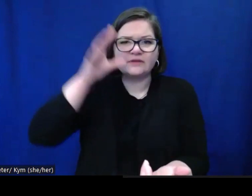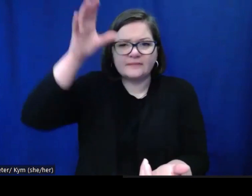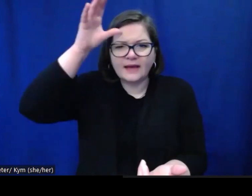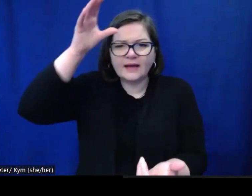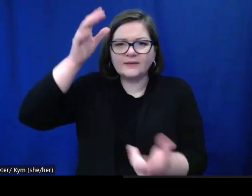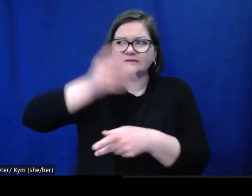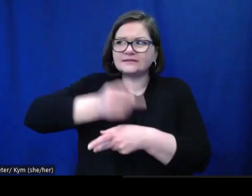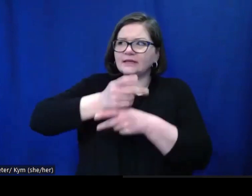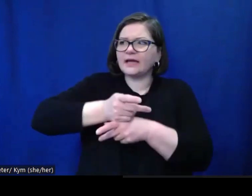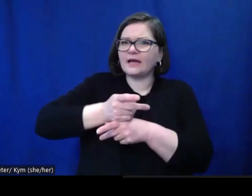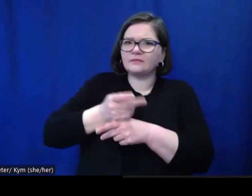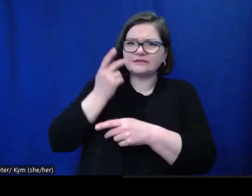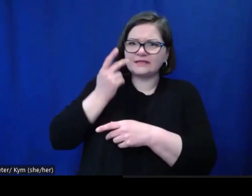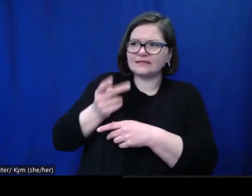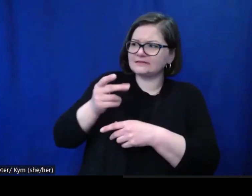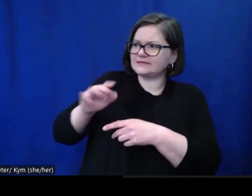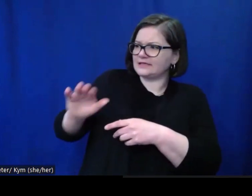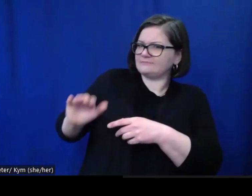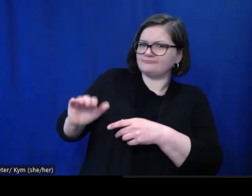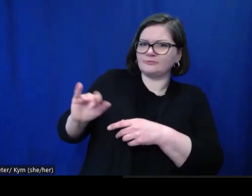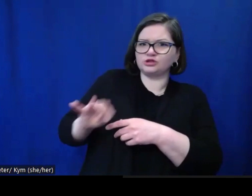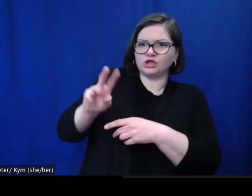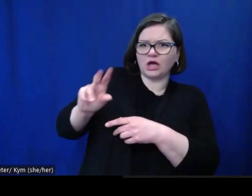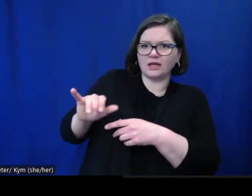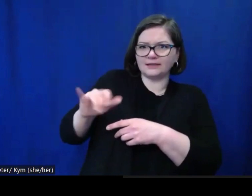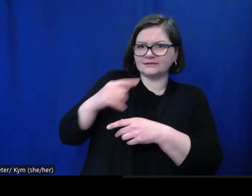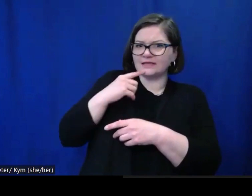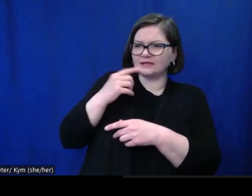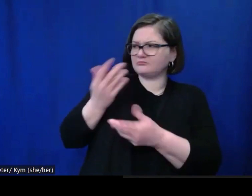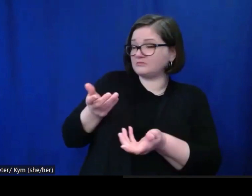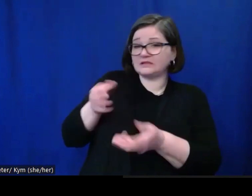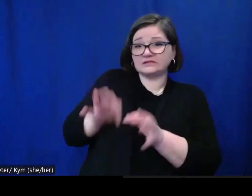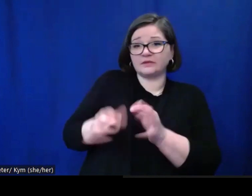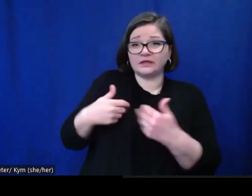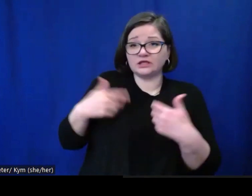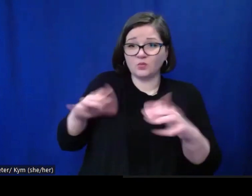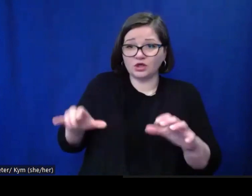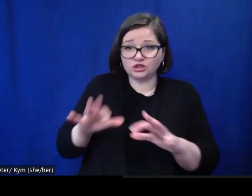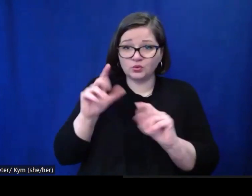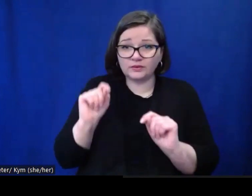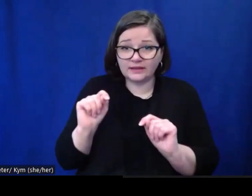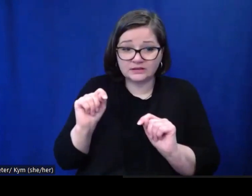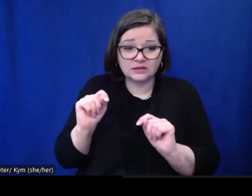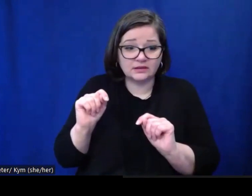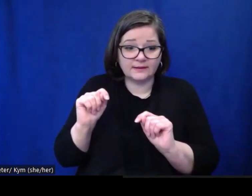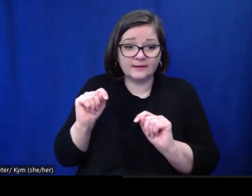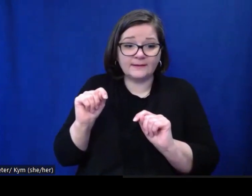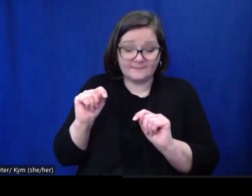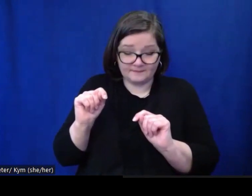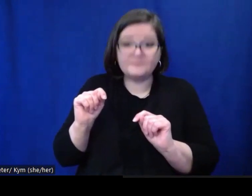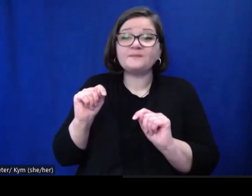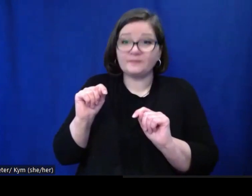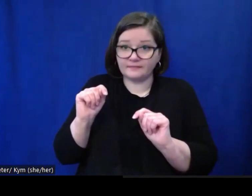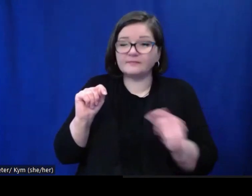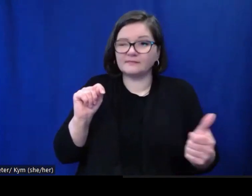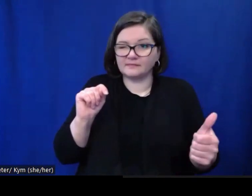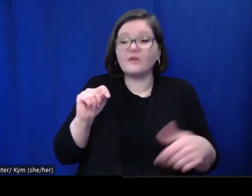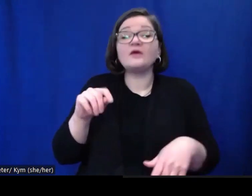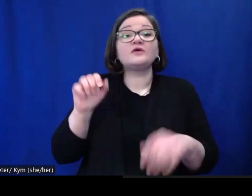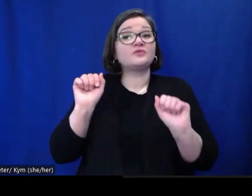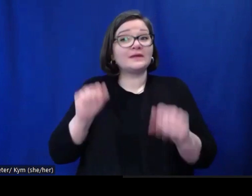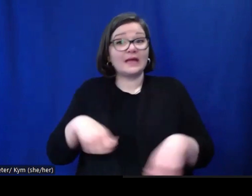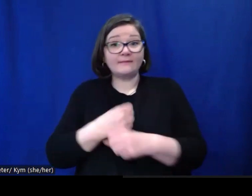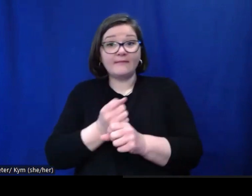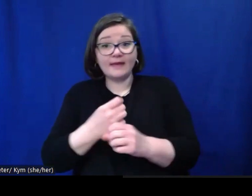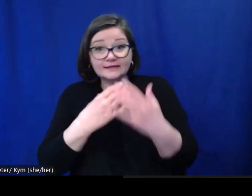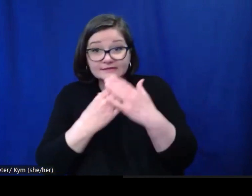look at little Johnny as, well, he just doesn't want to do it because he can make a sandwich, and